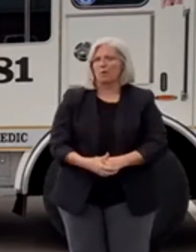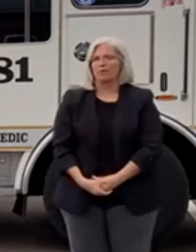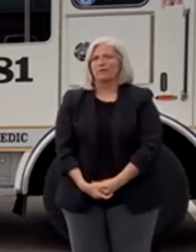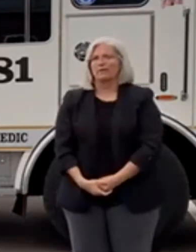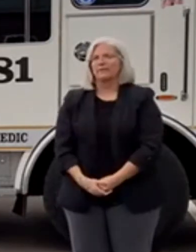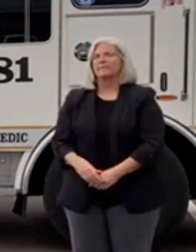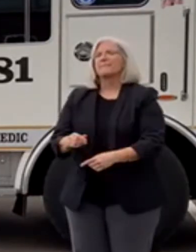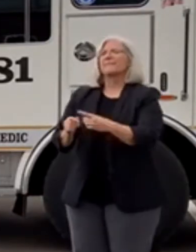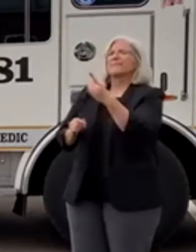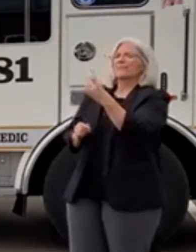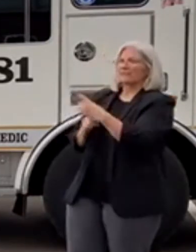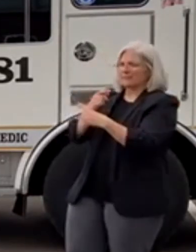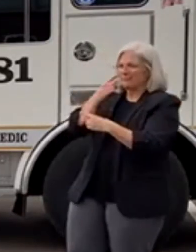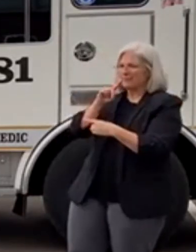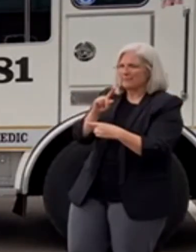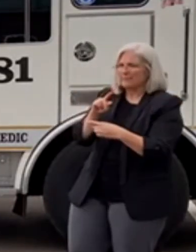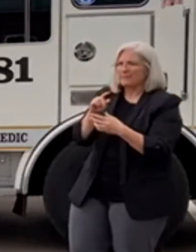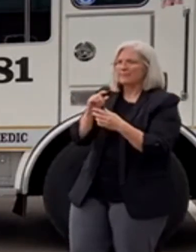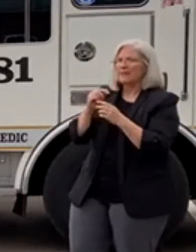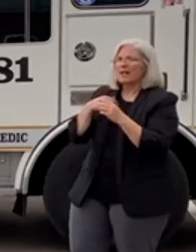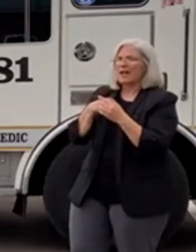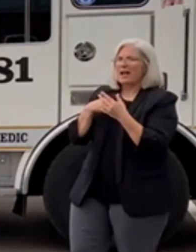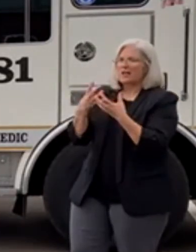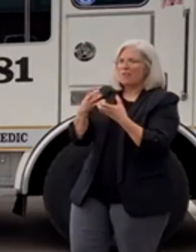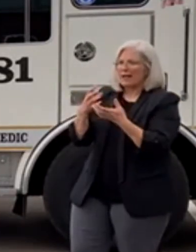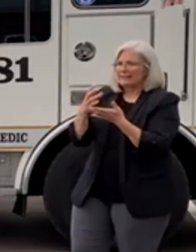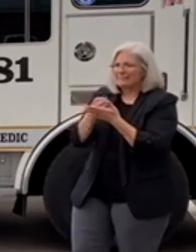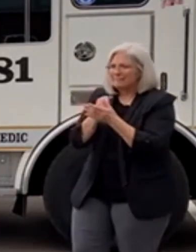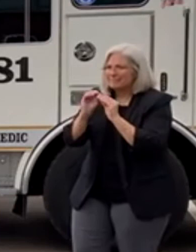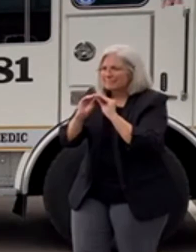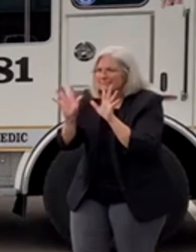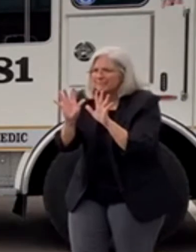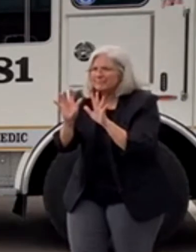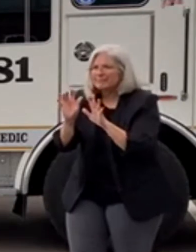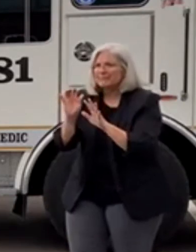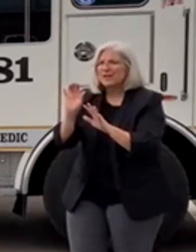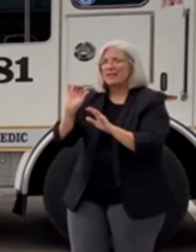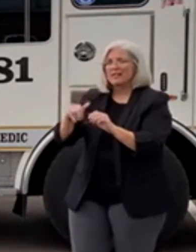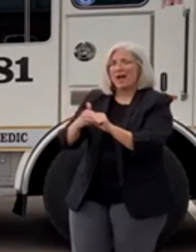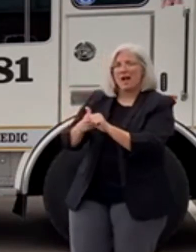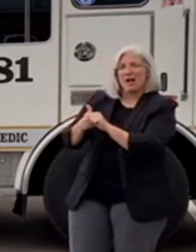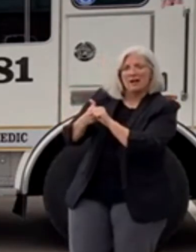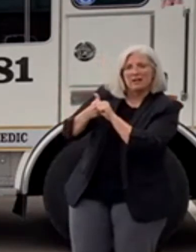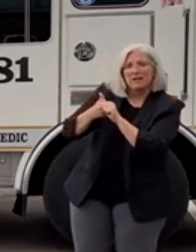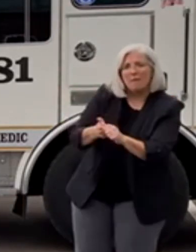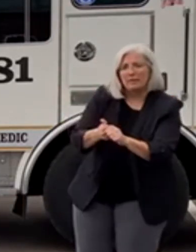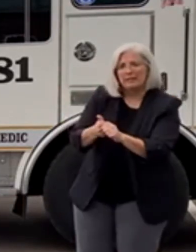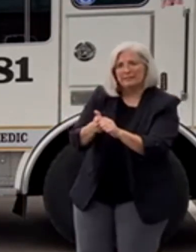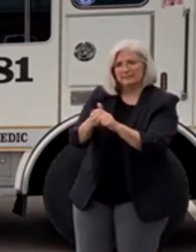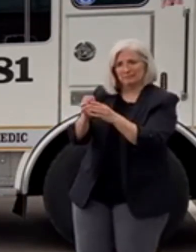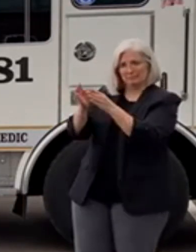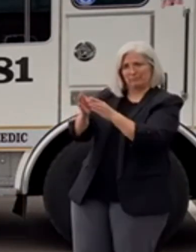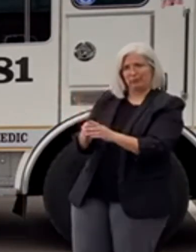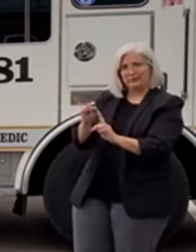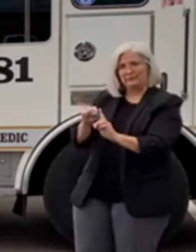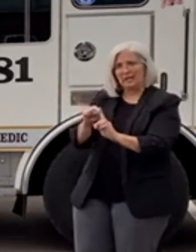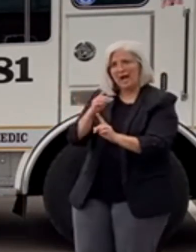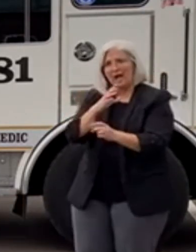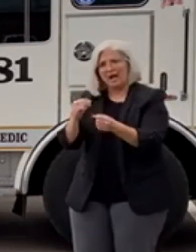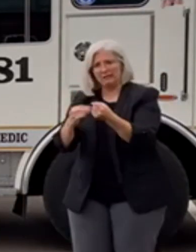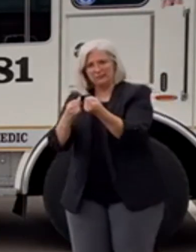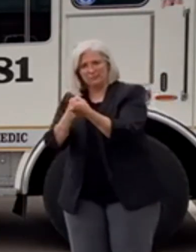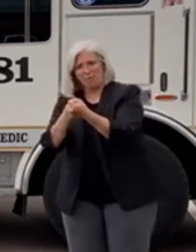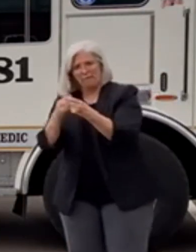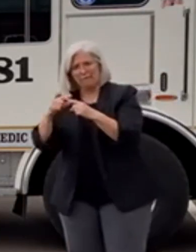just to double check that there are compliance officers, and then on top of that, support from County Fire? That is correct. Thank